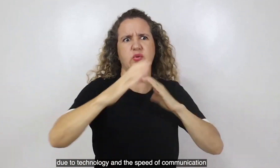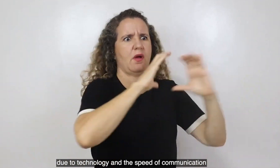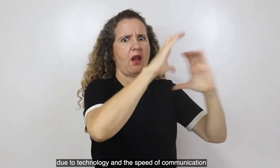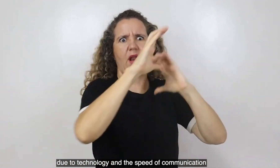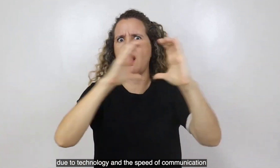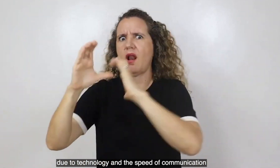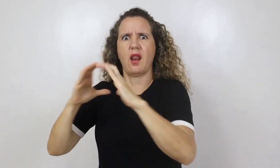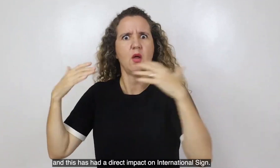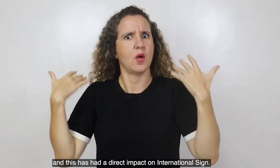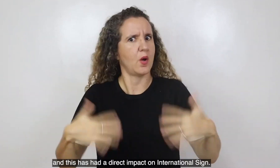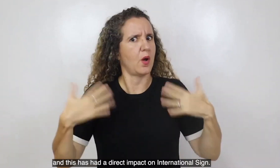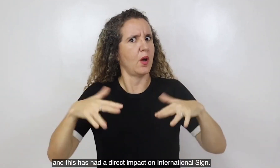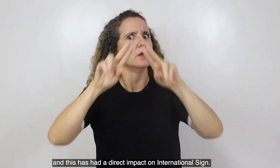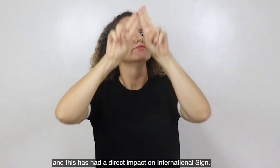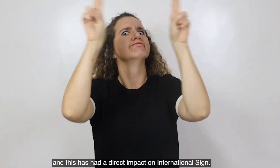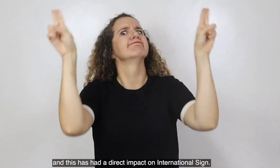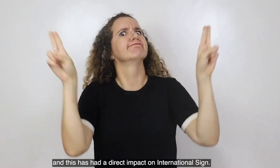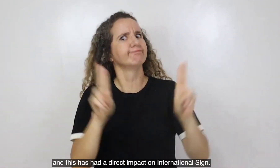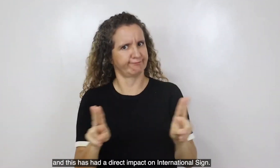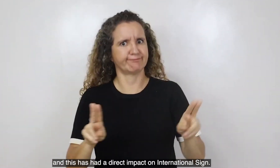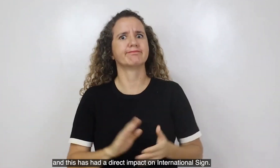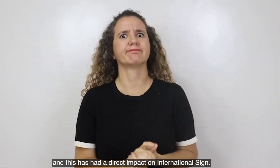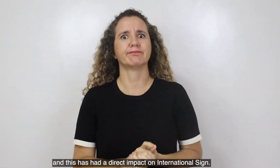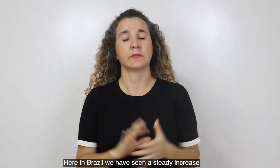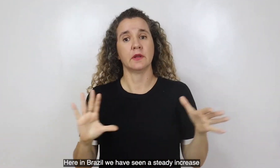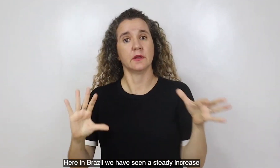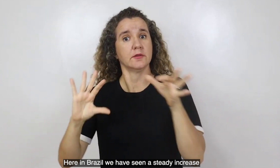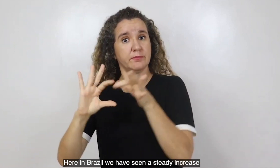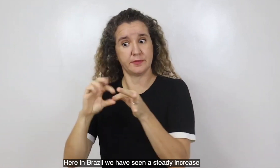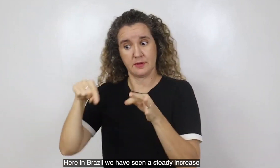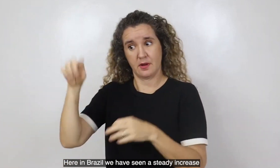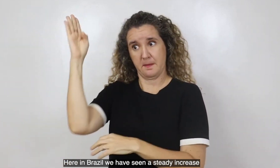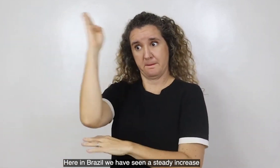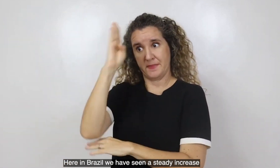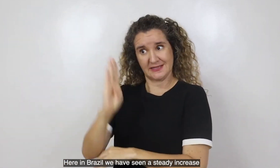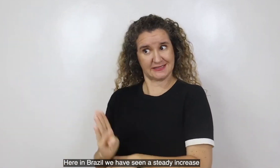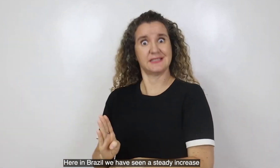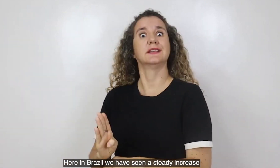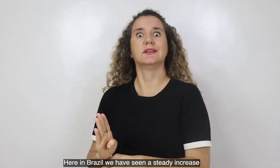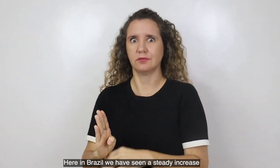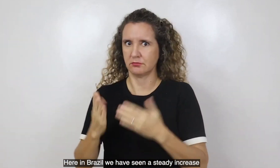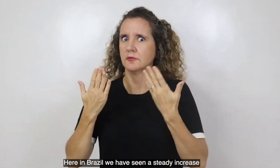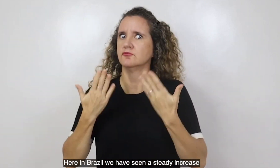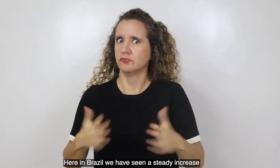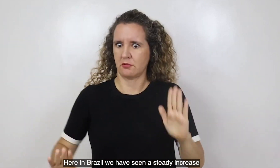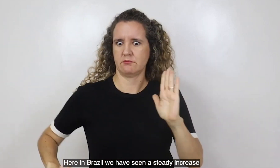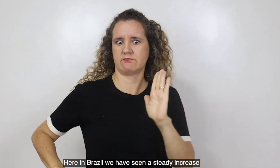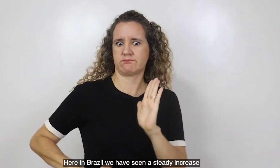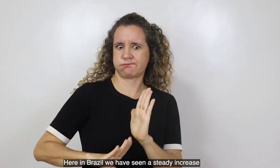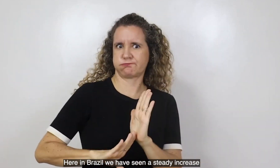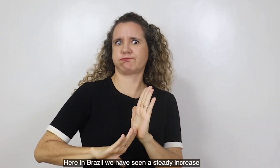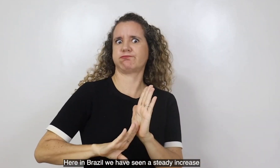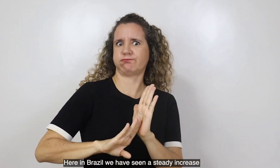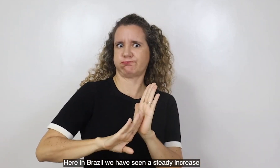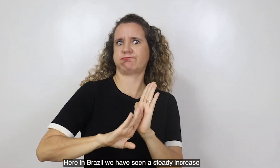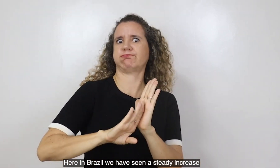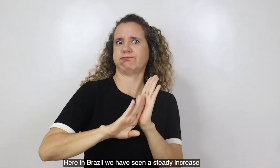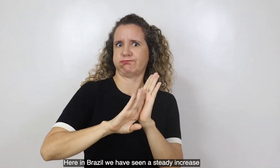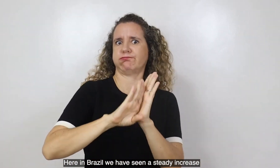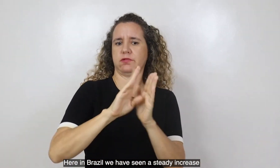of communication, and this has had direct impact on International Sign. Here in Brazil, we have seen a